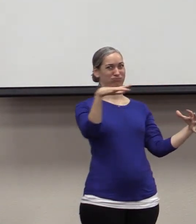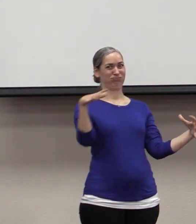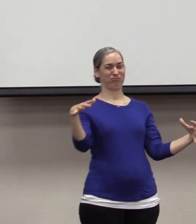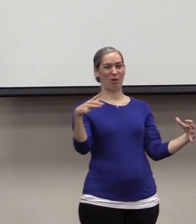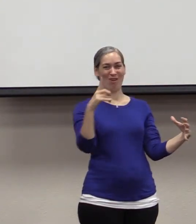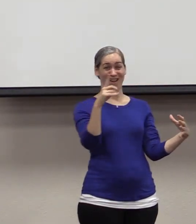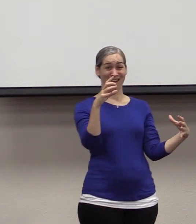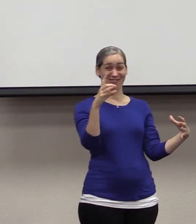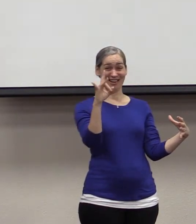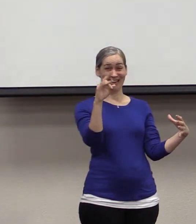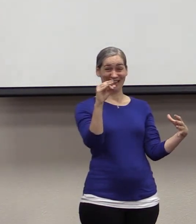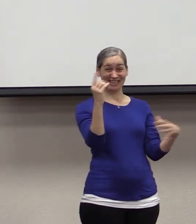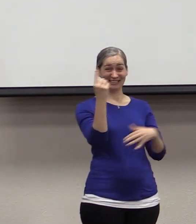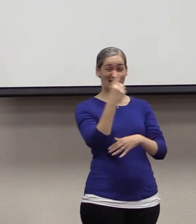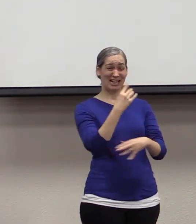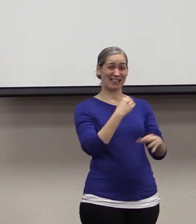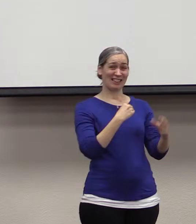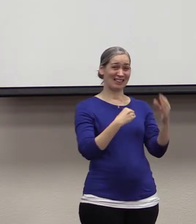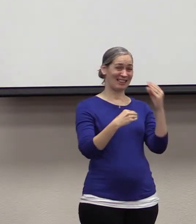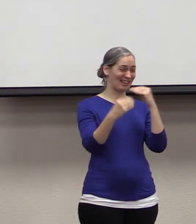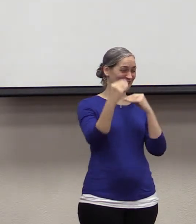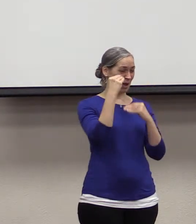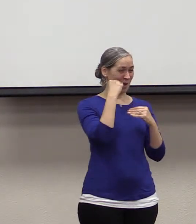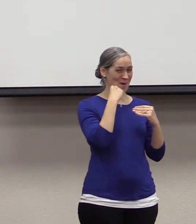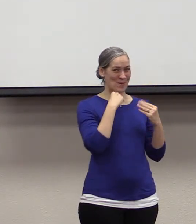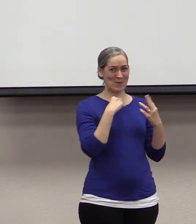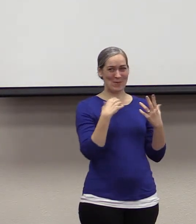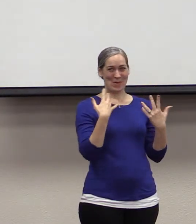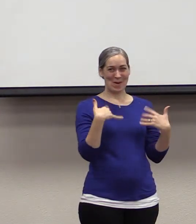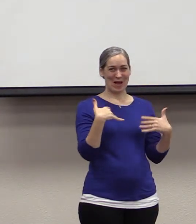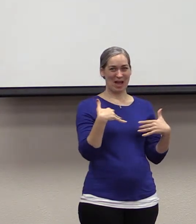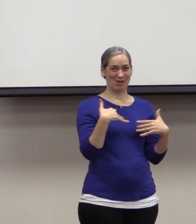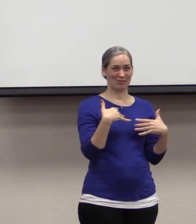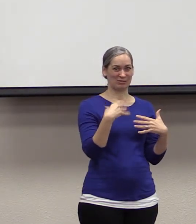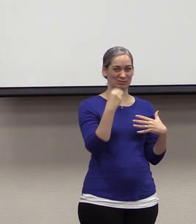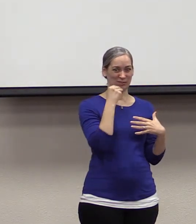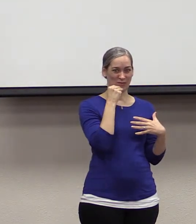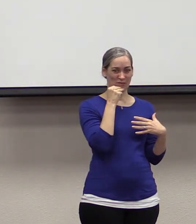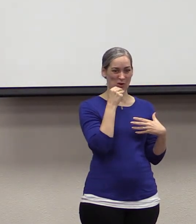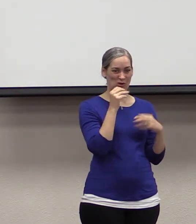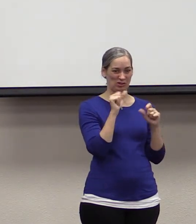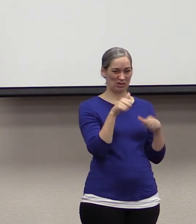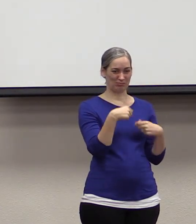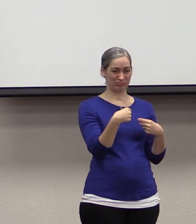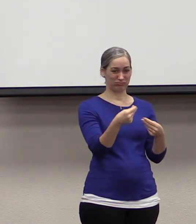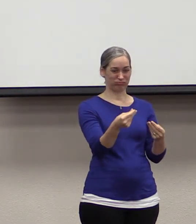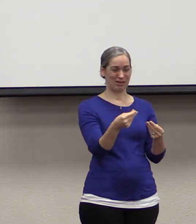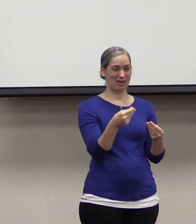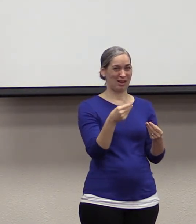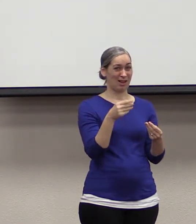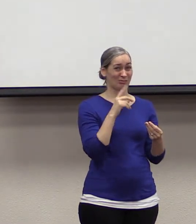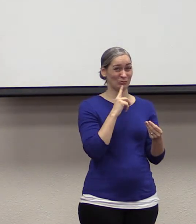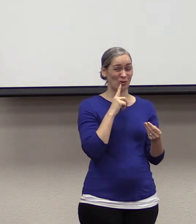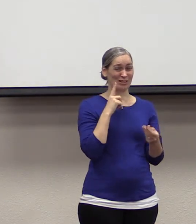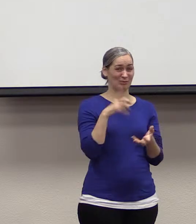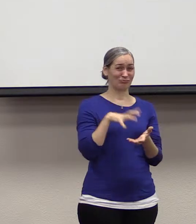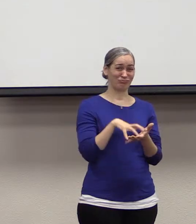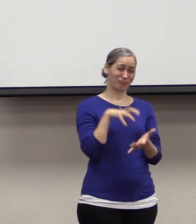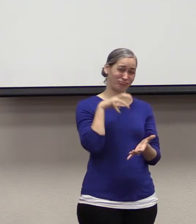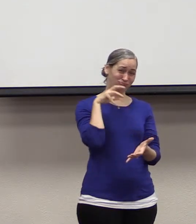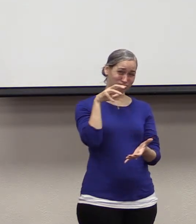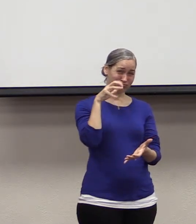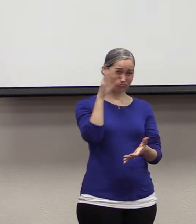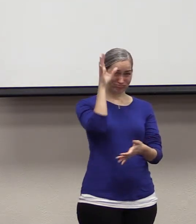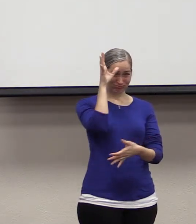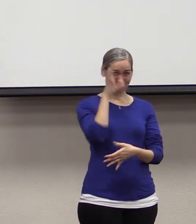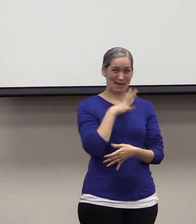days of feasting. So that's just by food amount that he could supply. Imagine the kind of wealth this guy has, right? And this entire time,